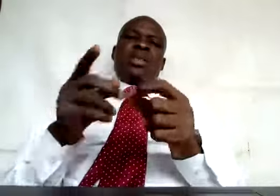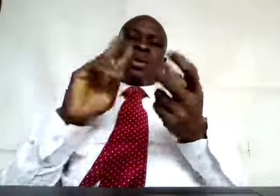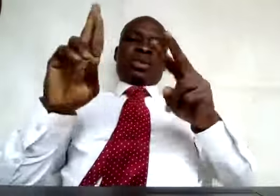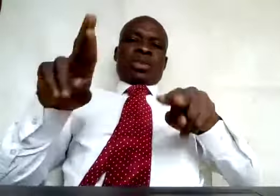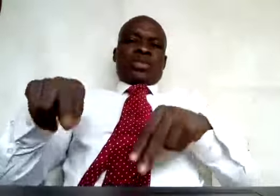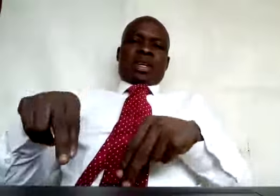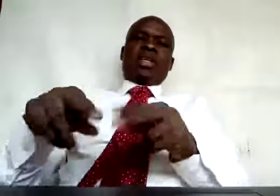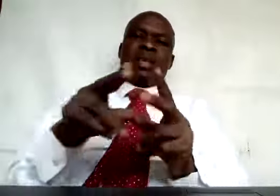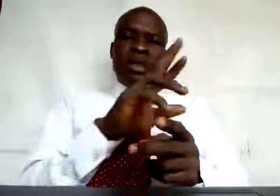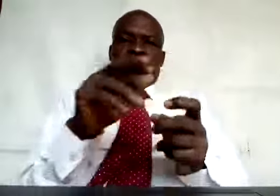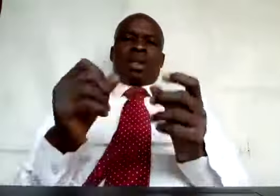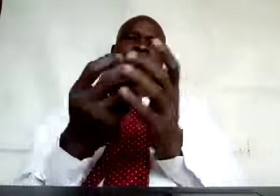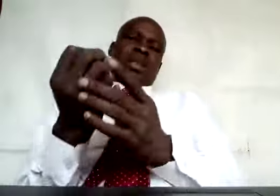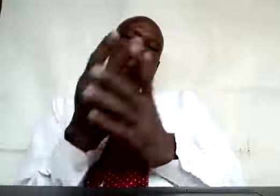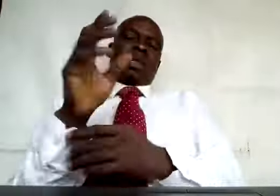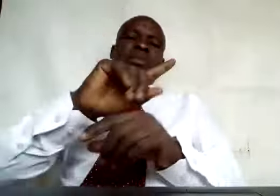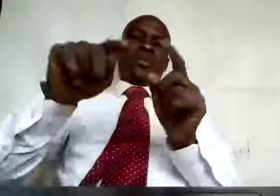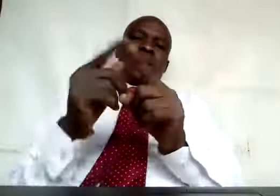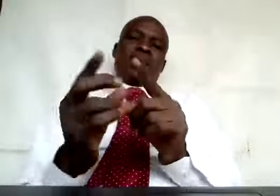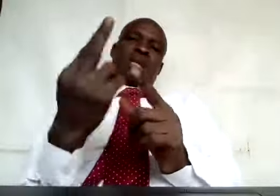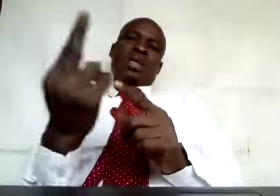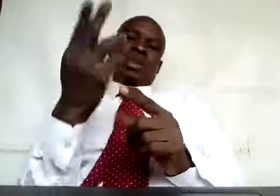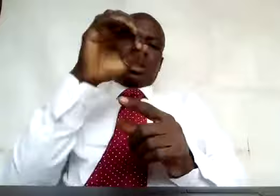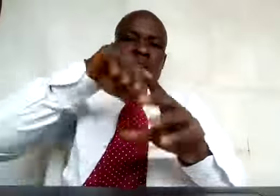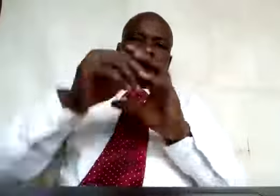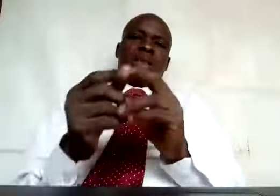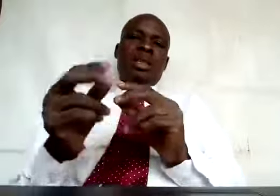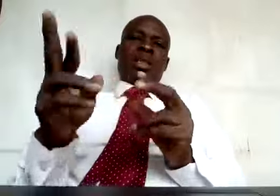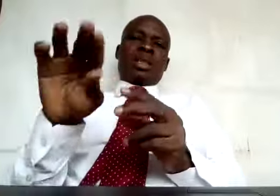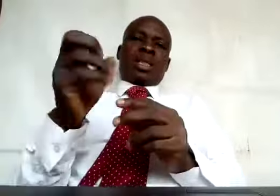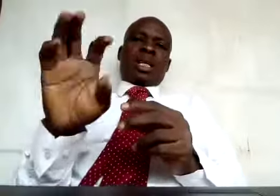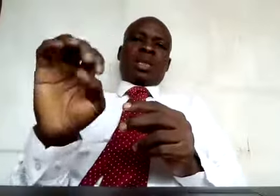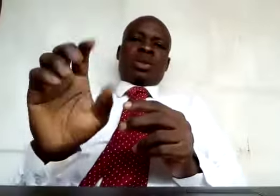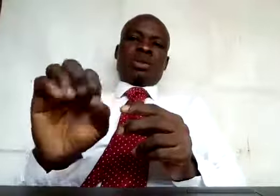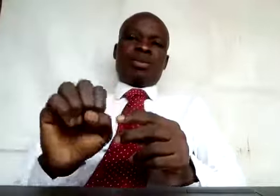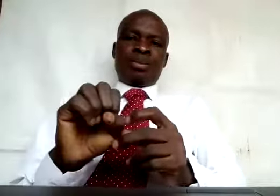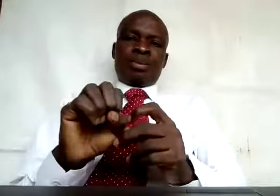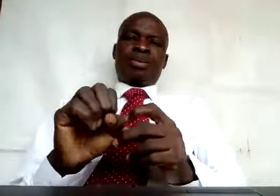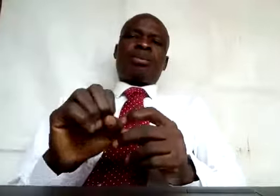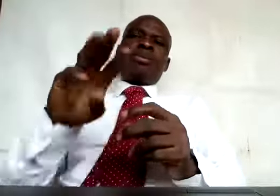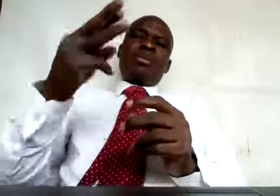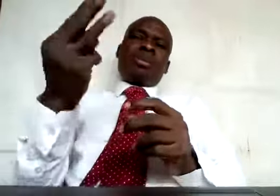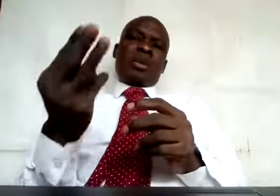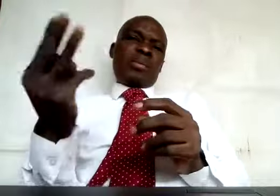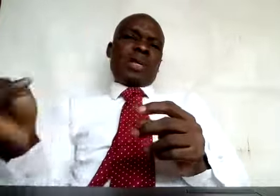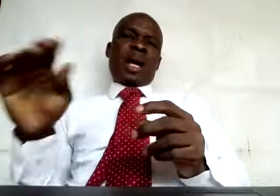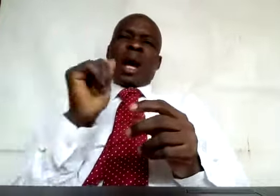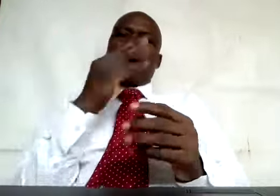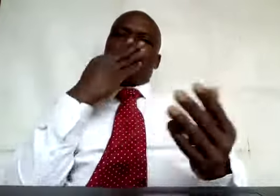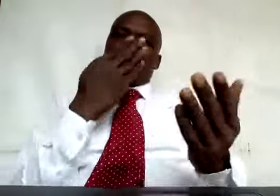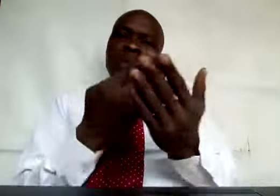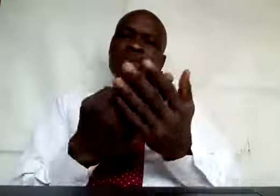accept electrons during chemical reactions. Metals are good reducing